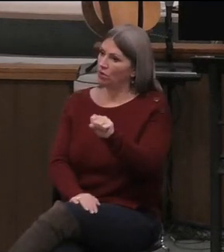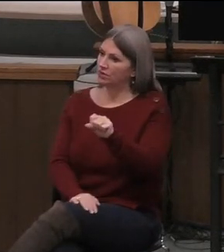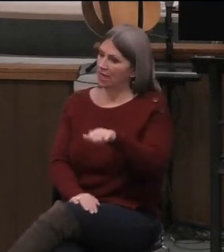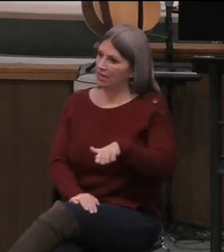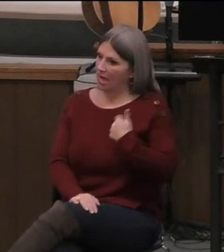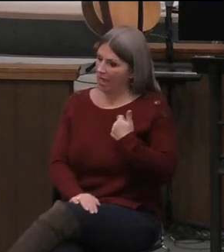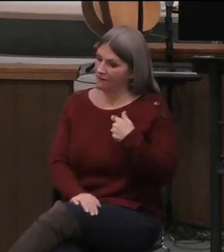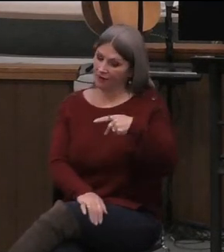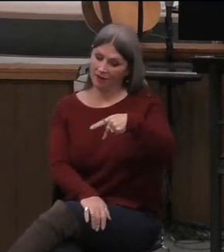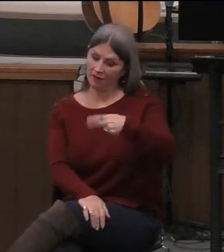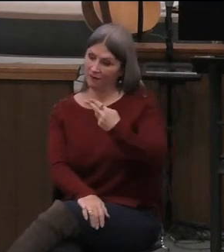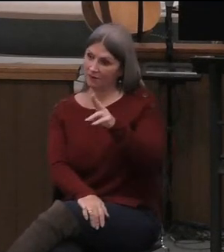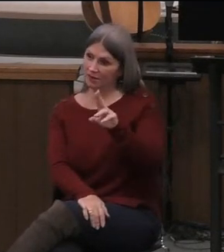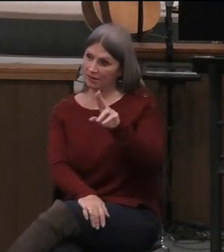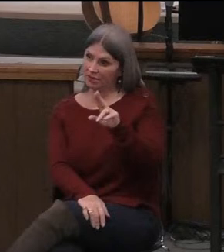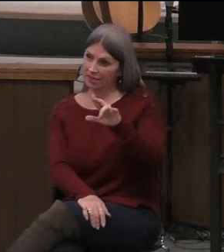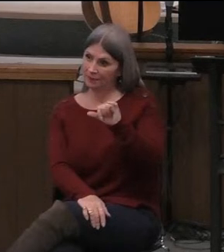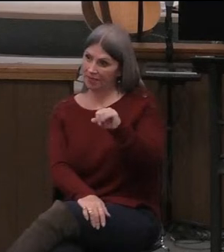In Philippians 3,